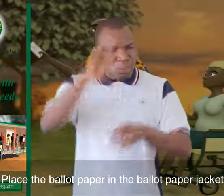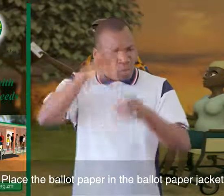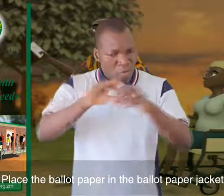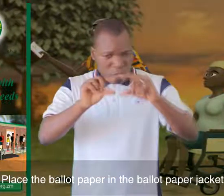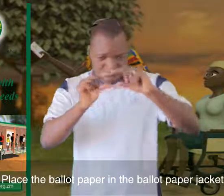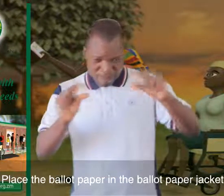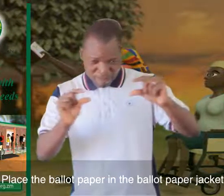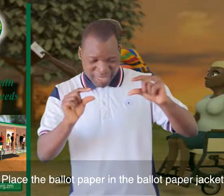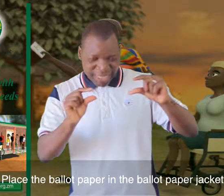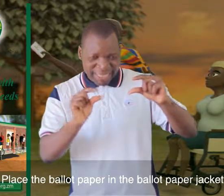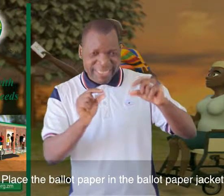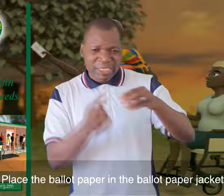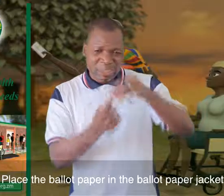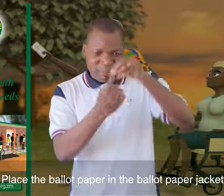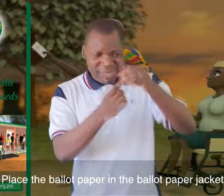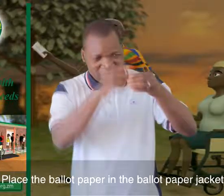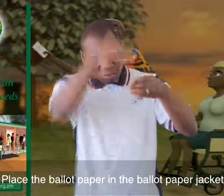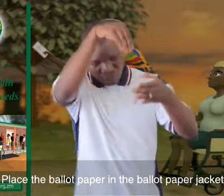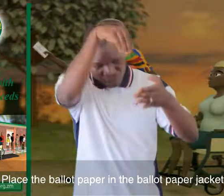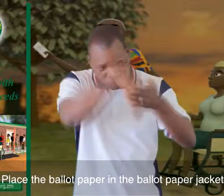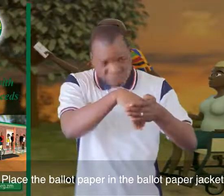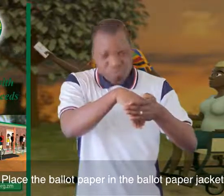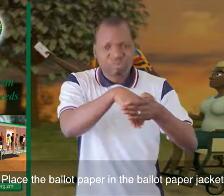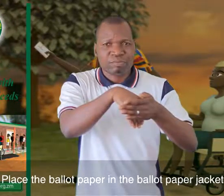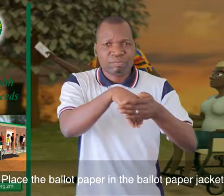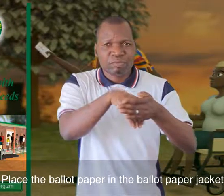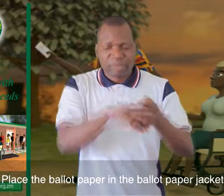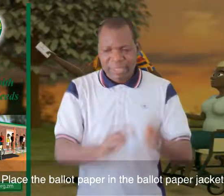D. Place the ballot paper in the ballot paper jacket.